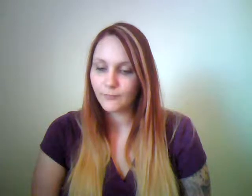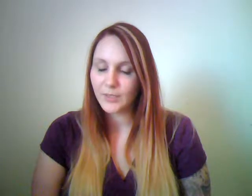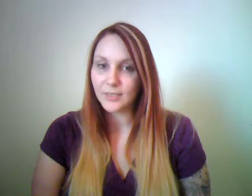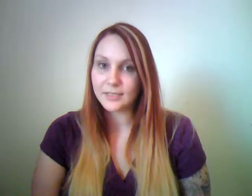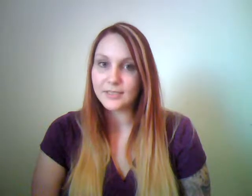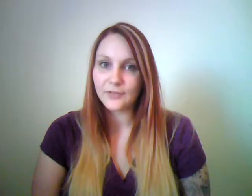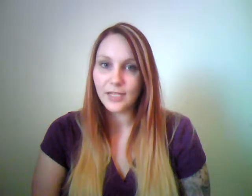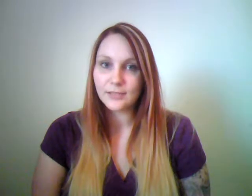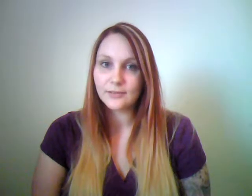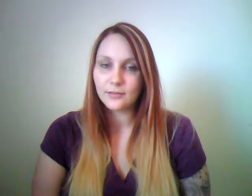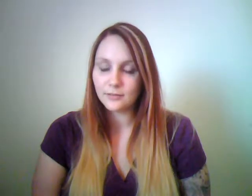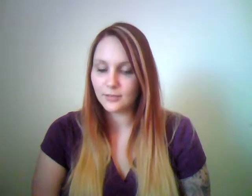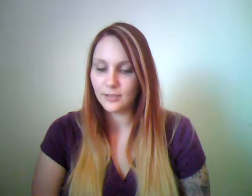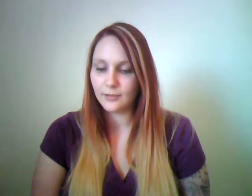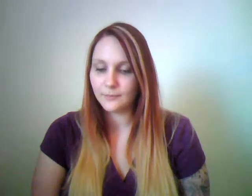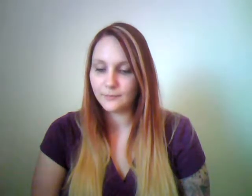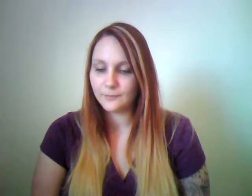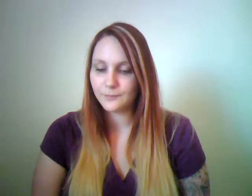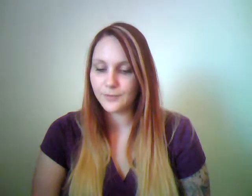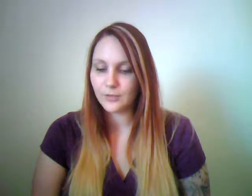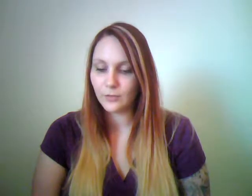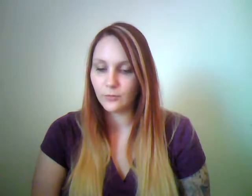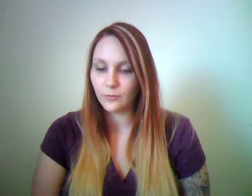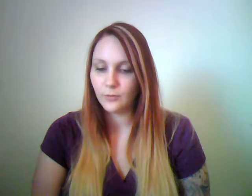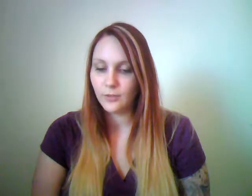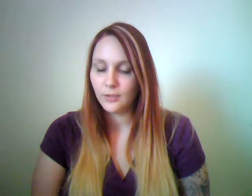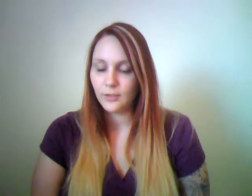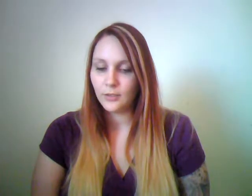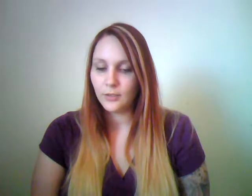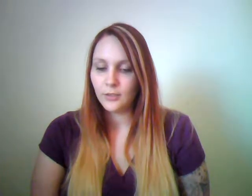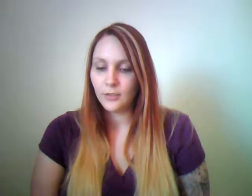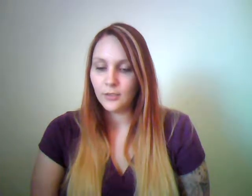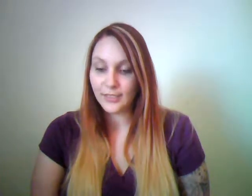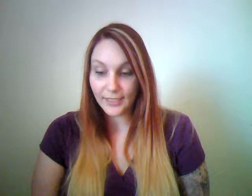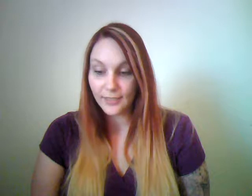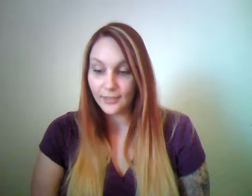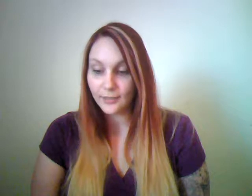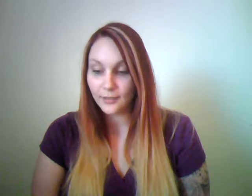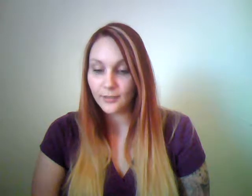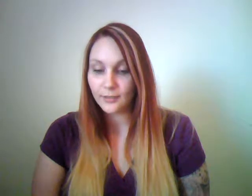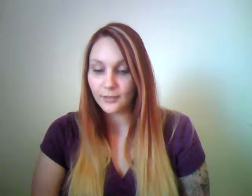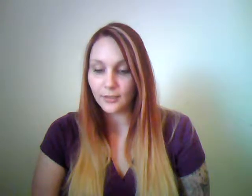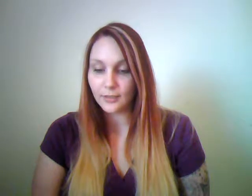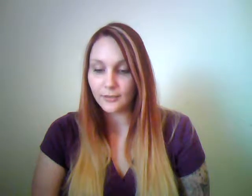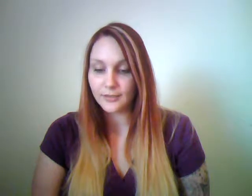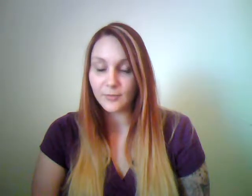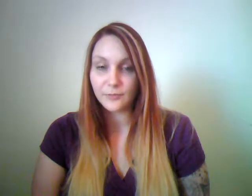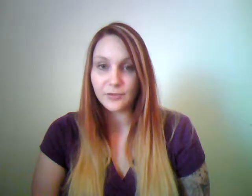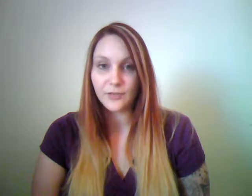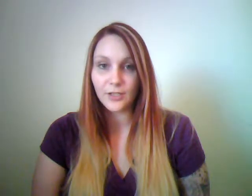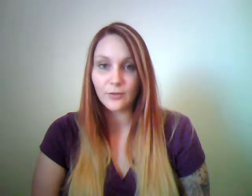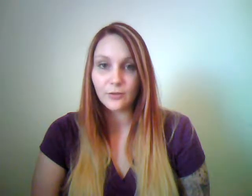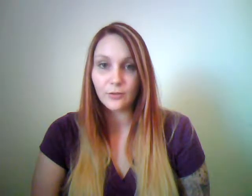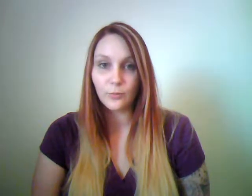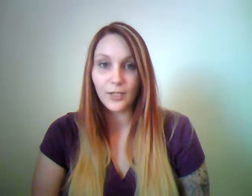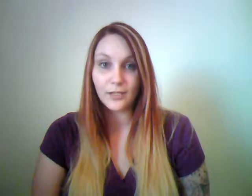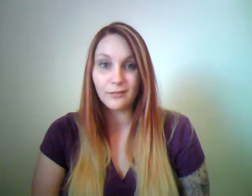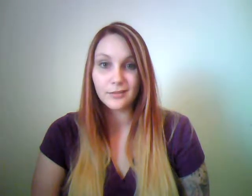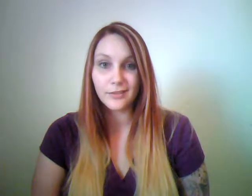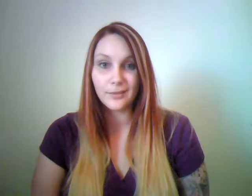because it's fast. So, again, this is my first video in quite a long time, so